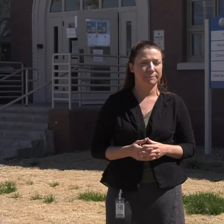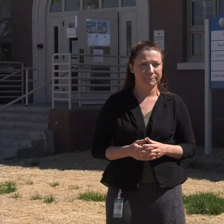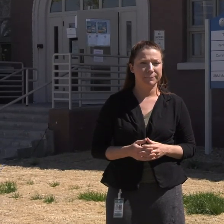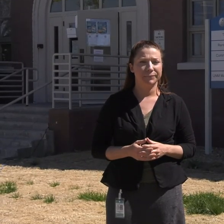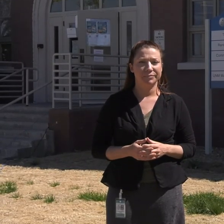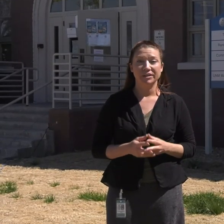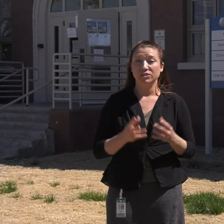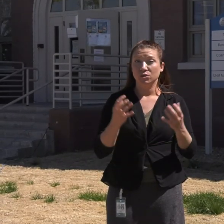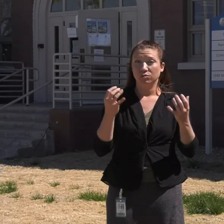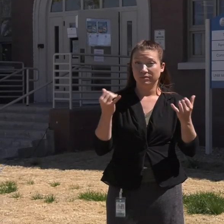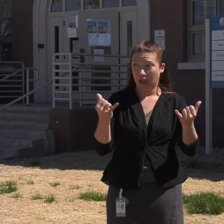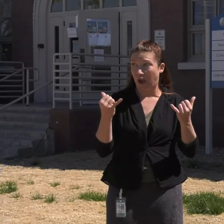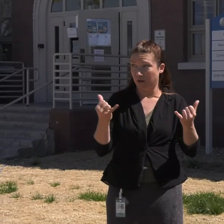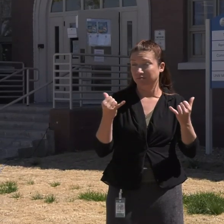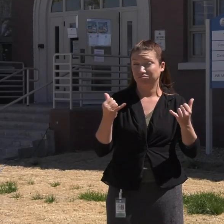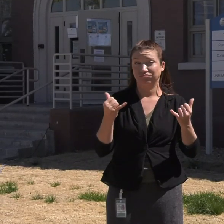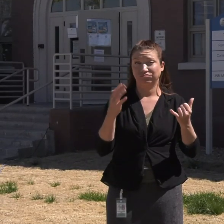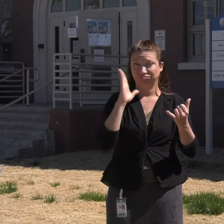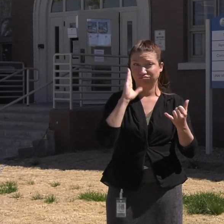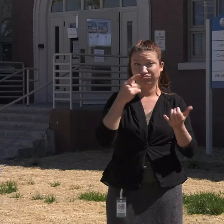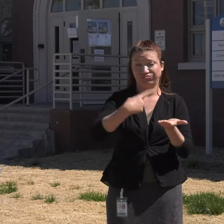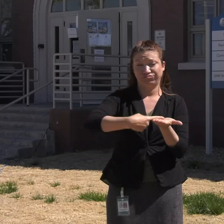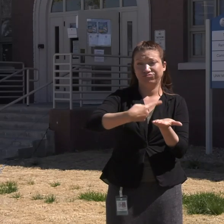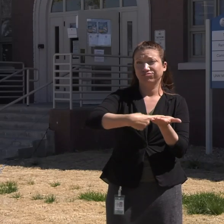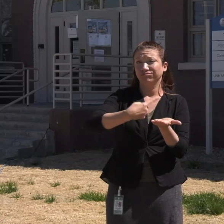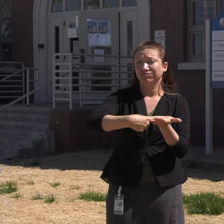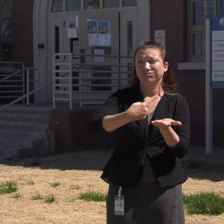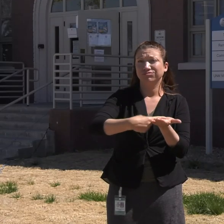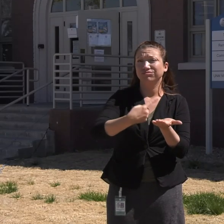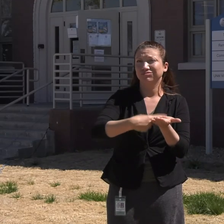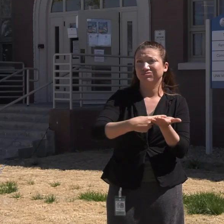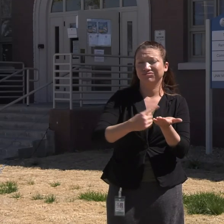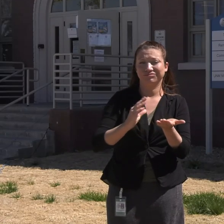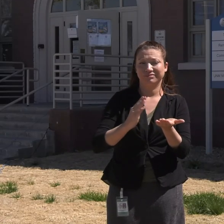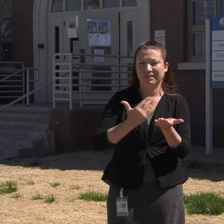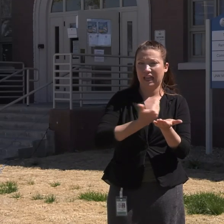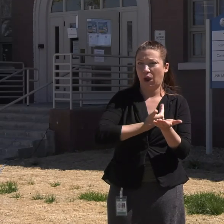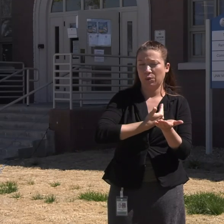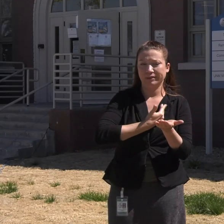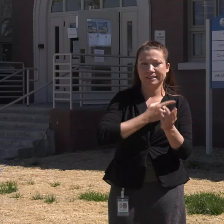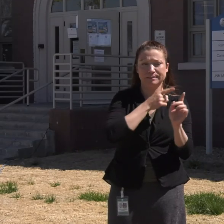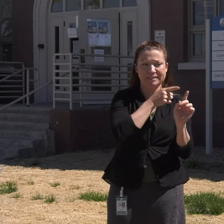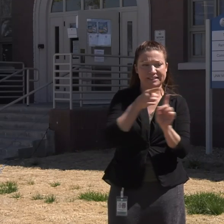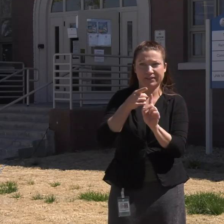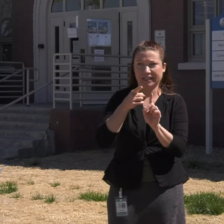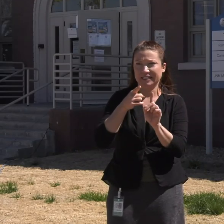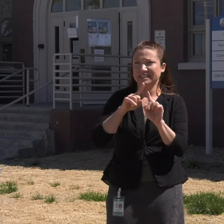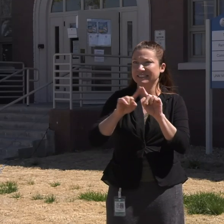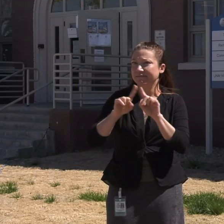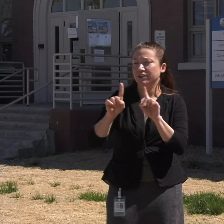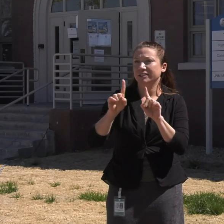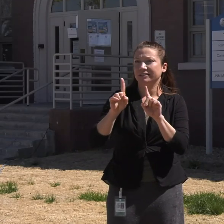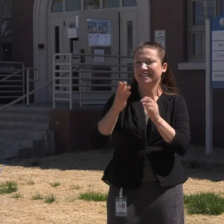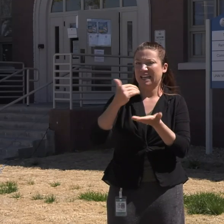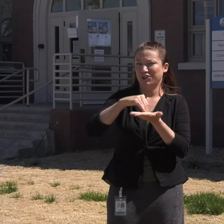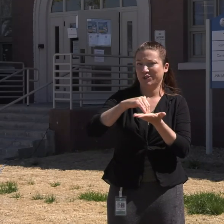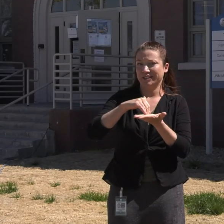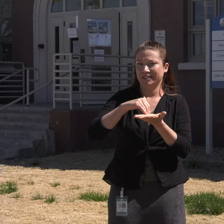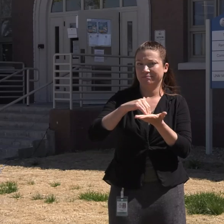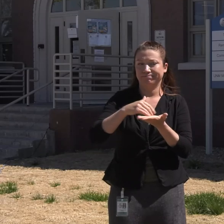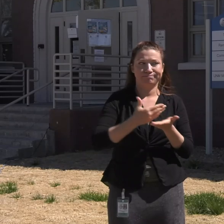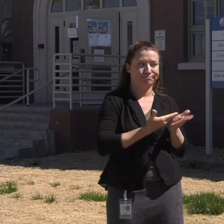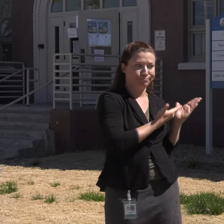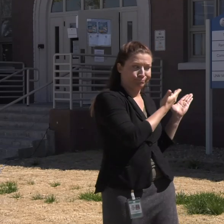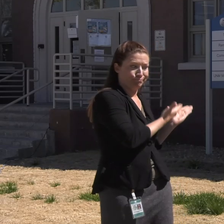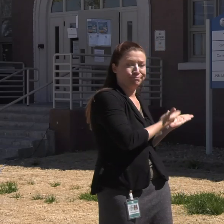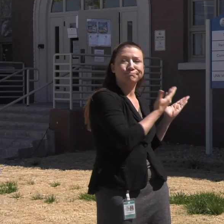information that we're going to go into next is about our particular centers, including the one we're at today. And our Deputy Director